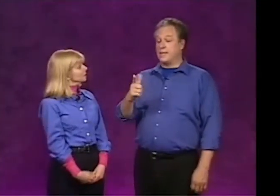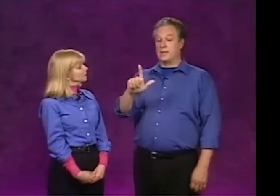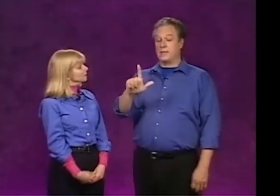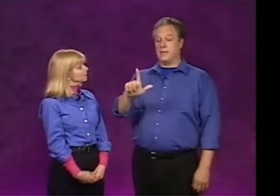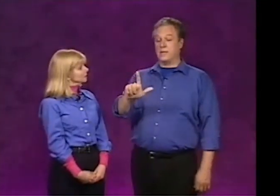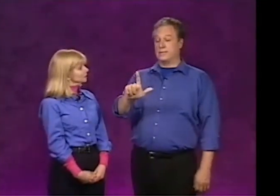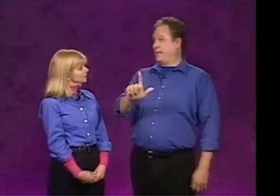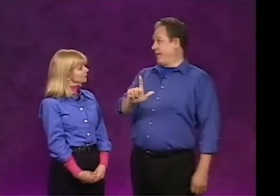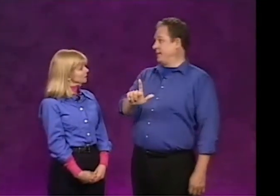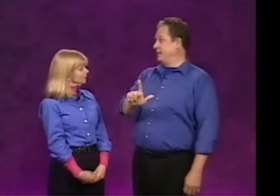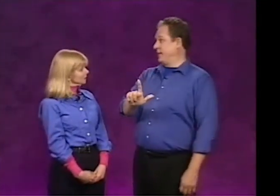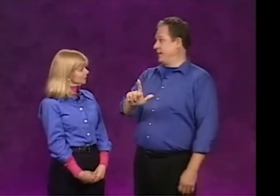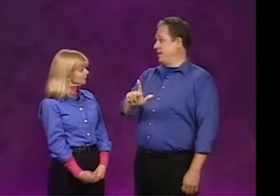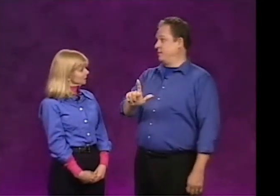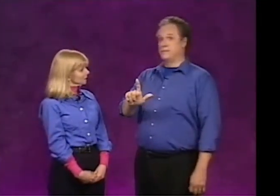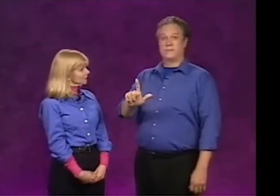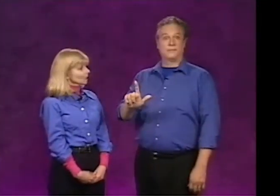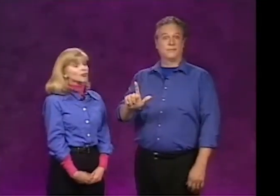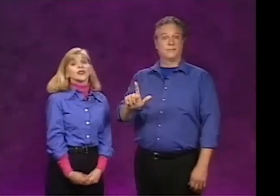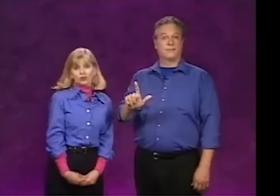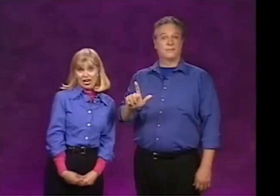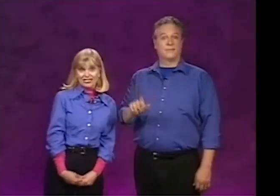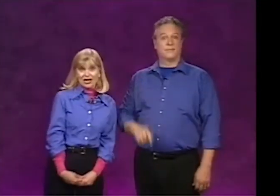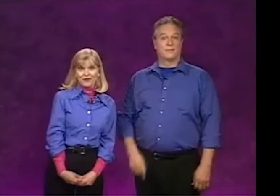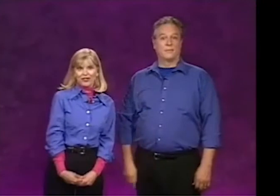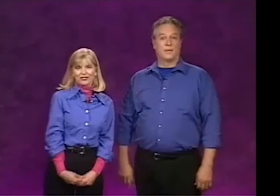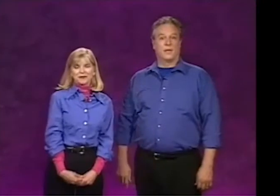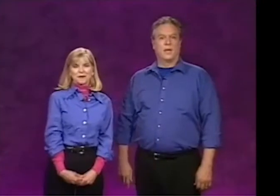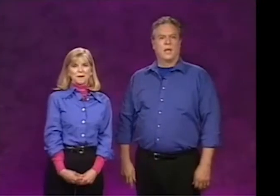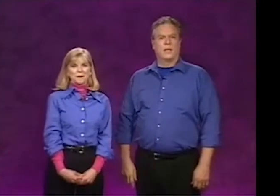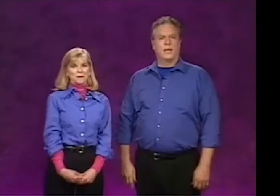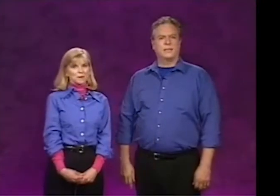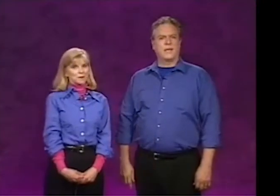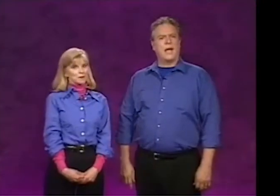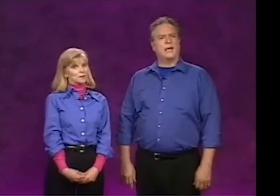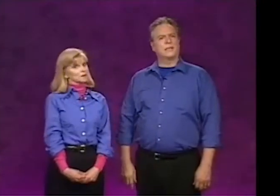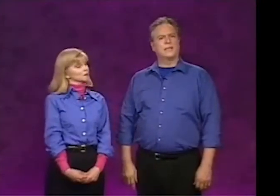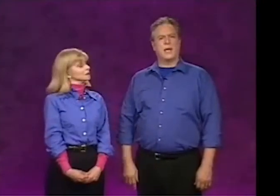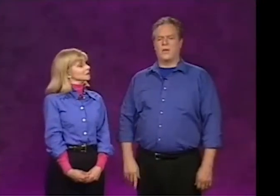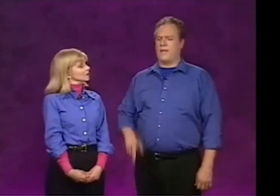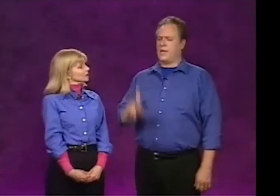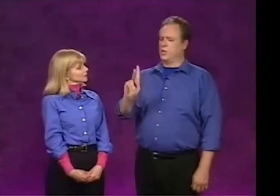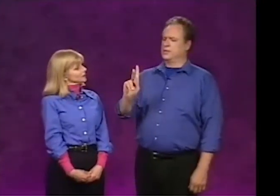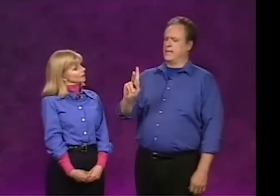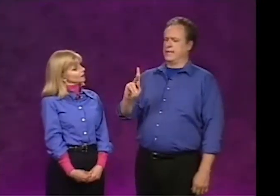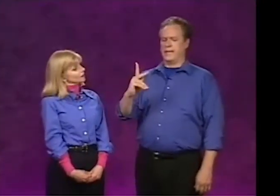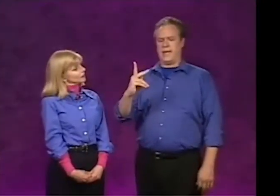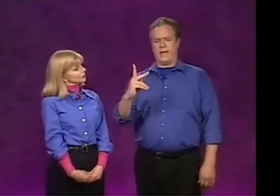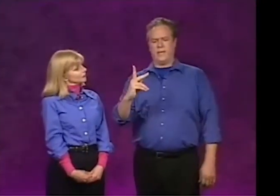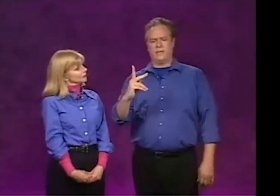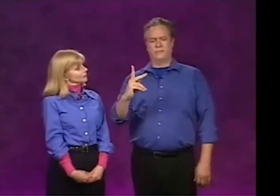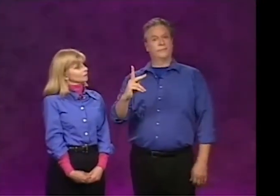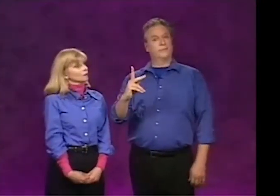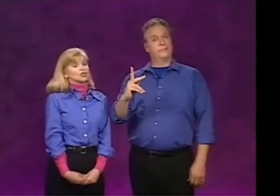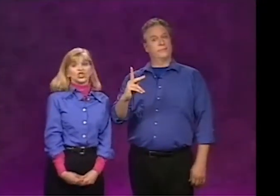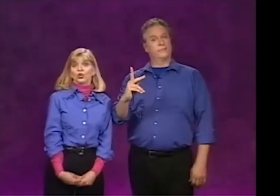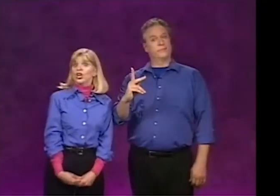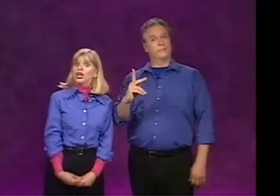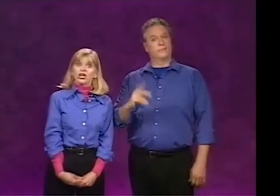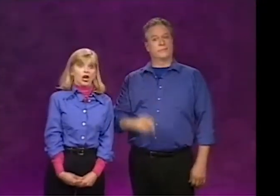can clearly see that's an L. to the less obvious, Yes, I can see how that looks like a K. to the